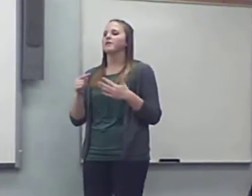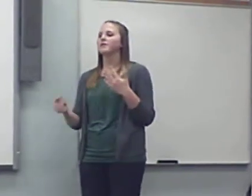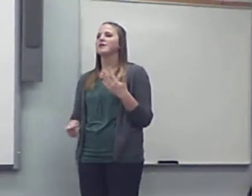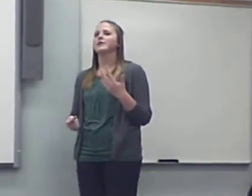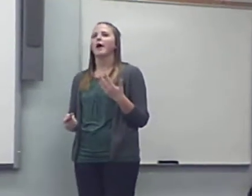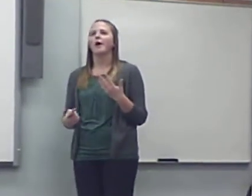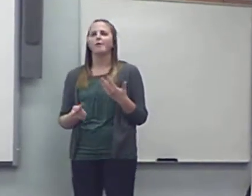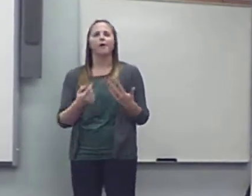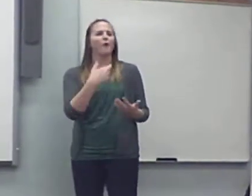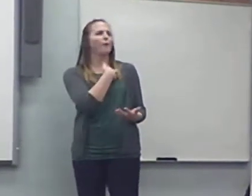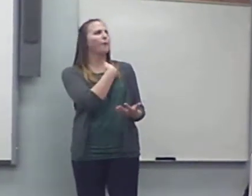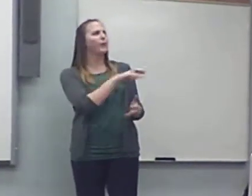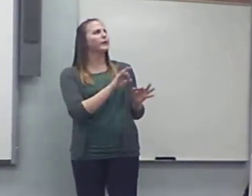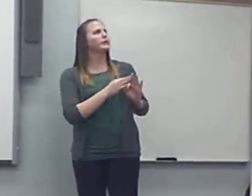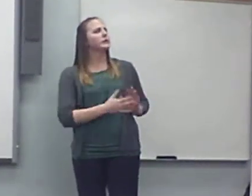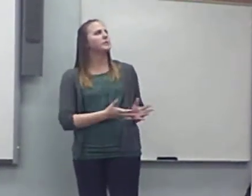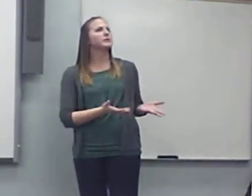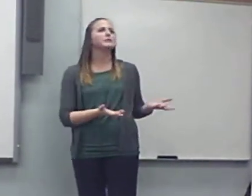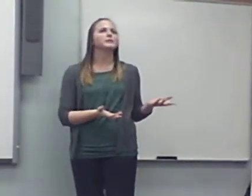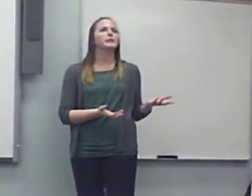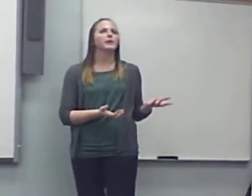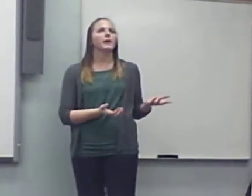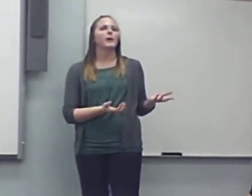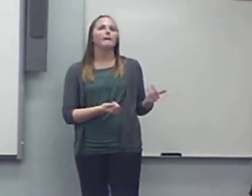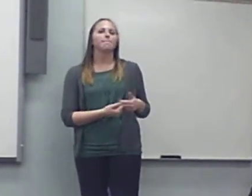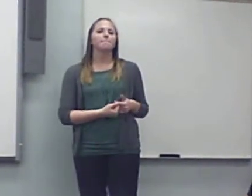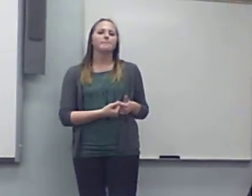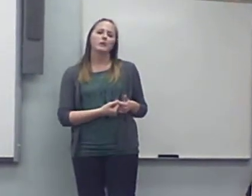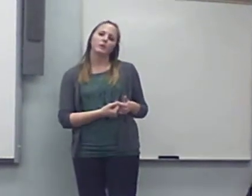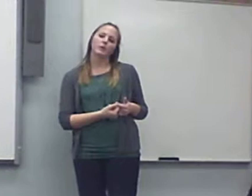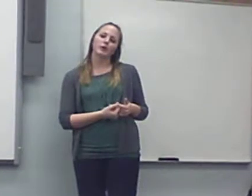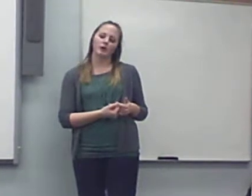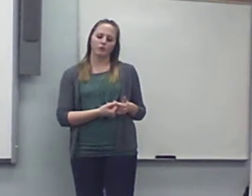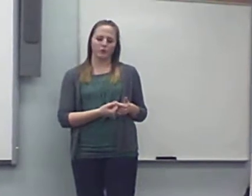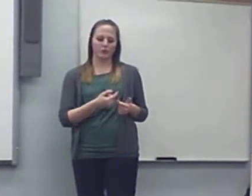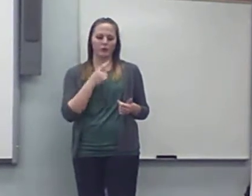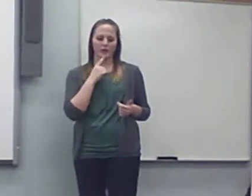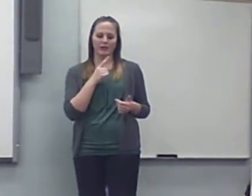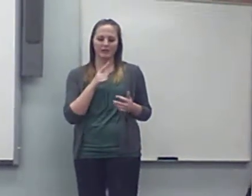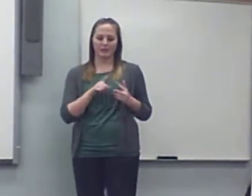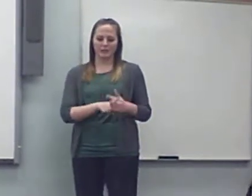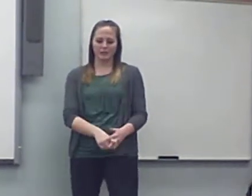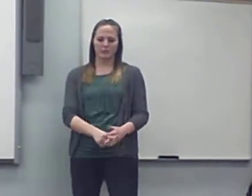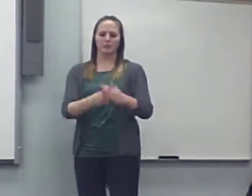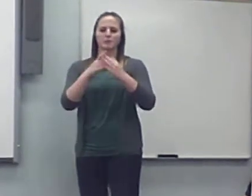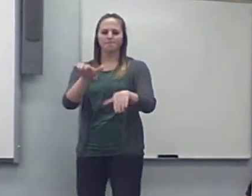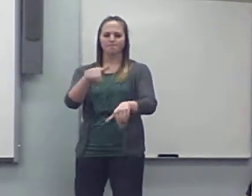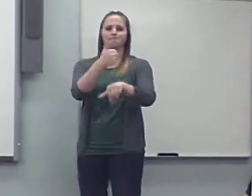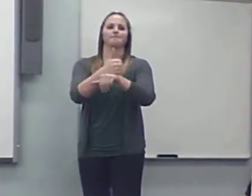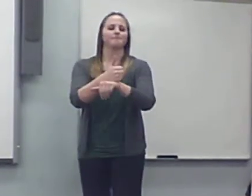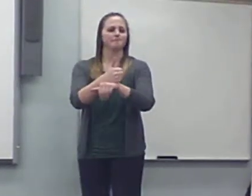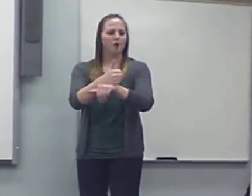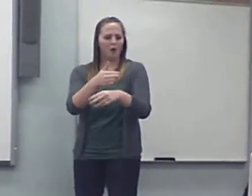who really are a lot of the pioneers of interpreting, because most of the interpreting